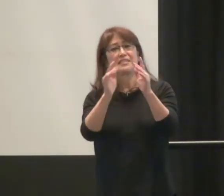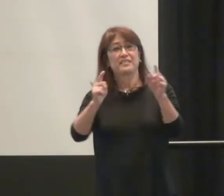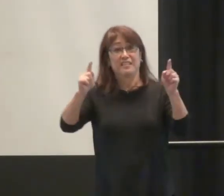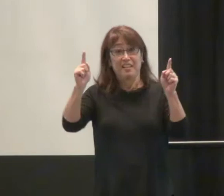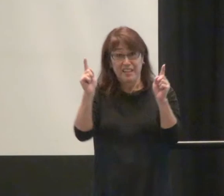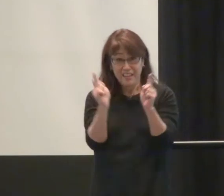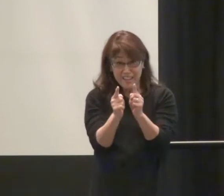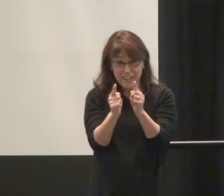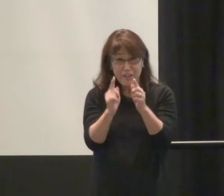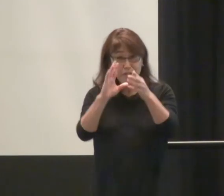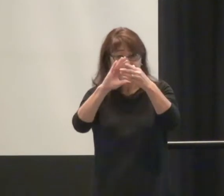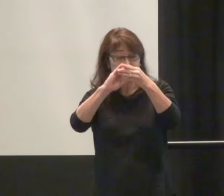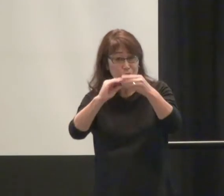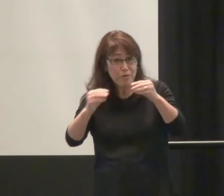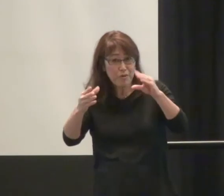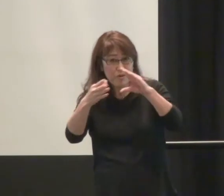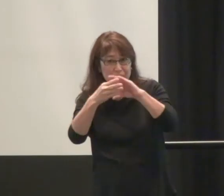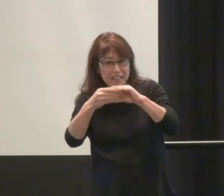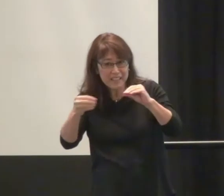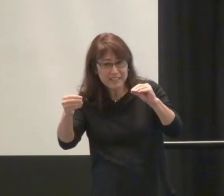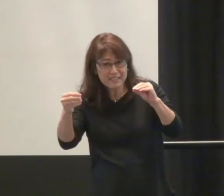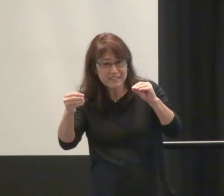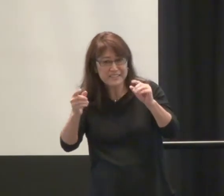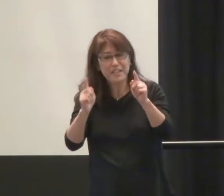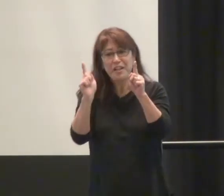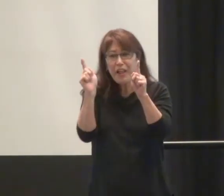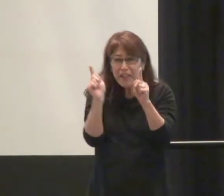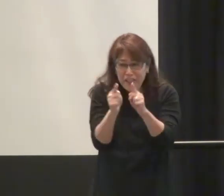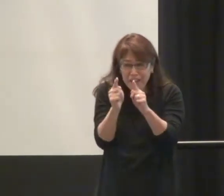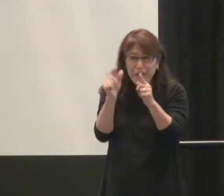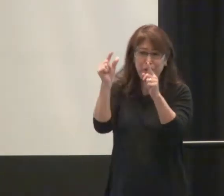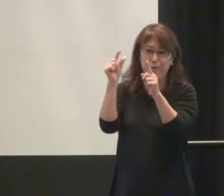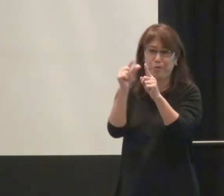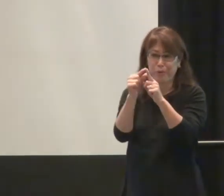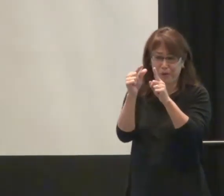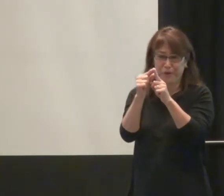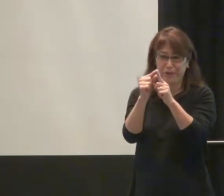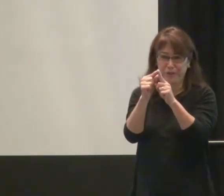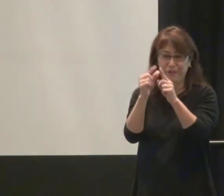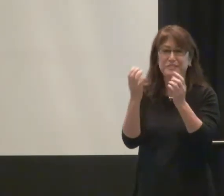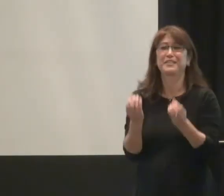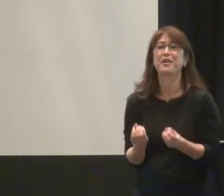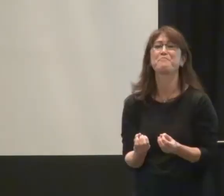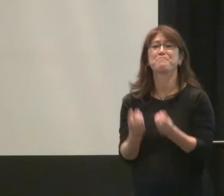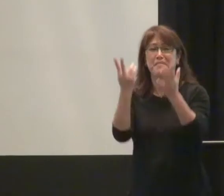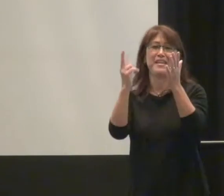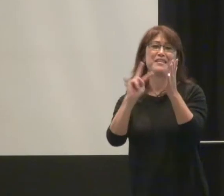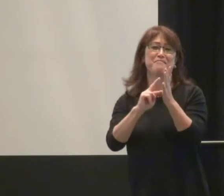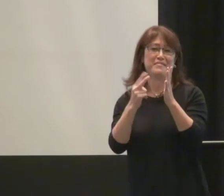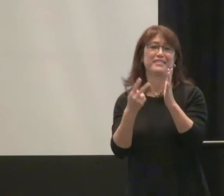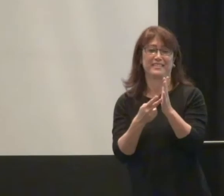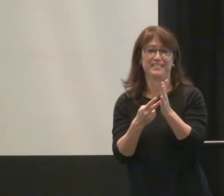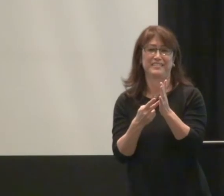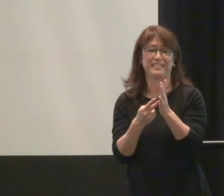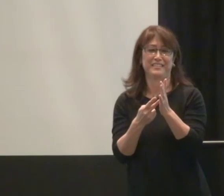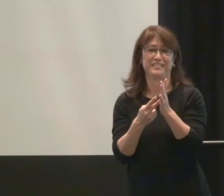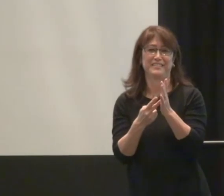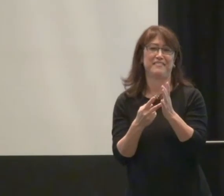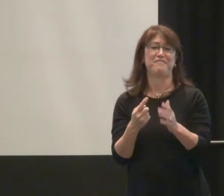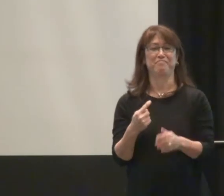The name of the website is Little Stories, Little Words. many